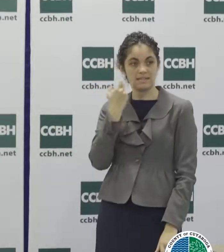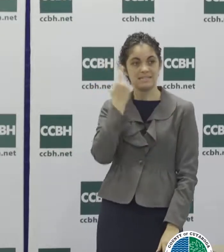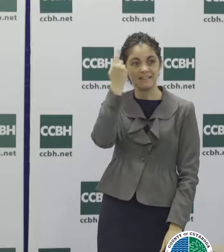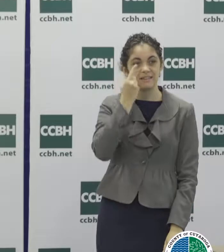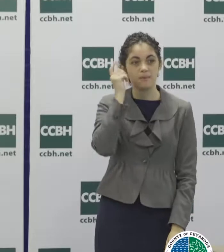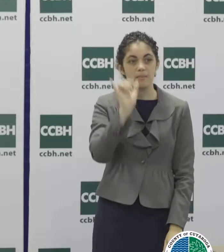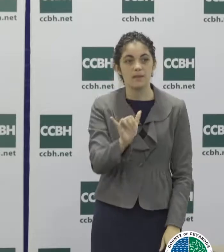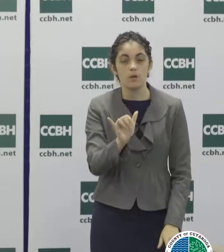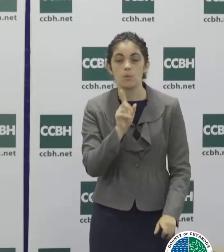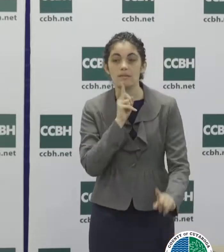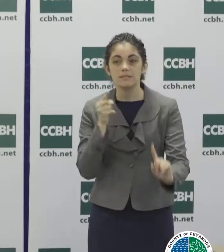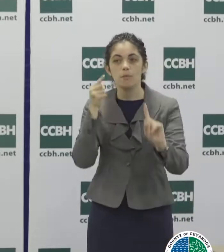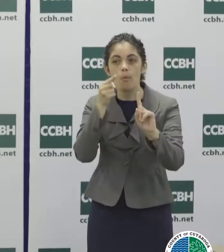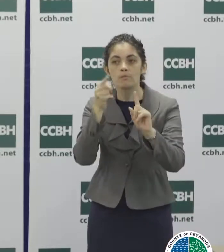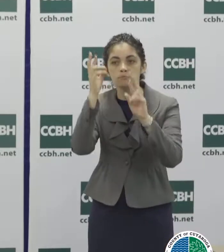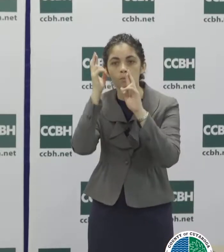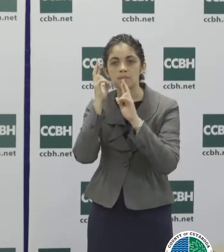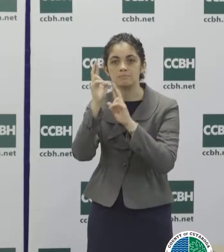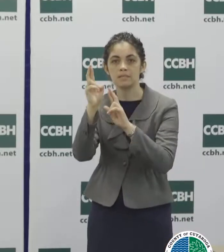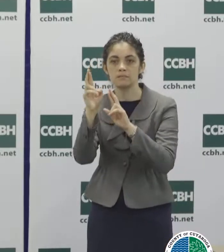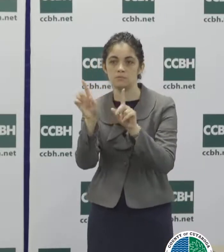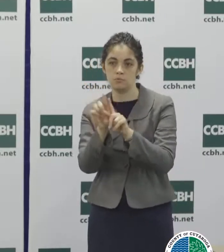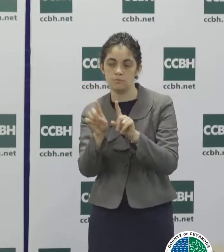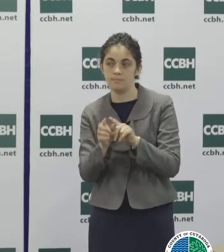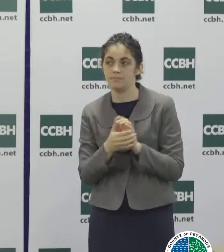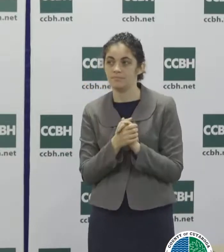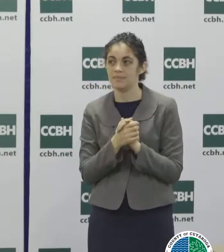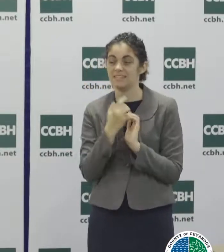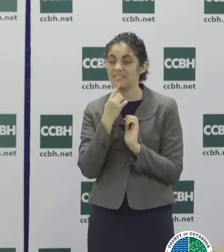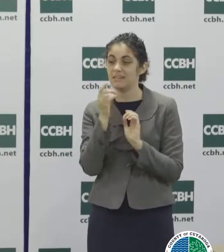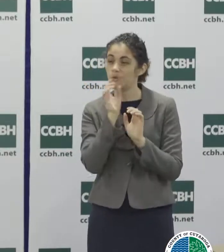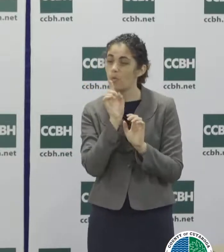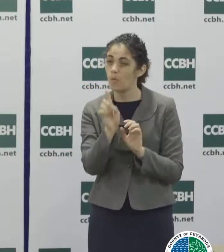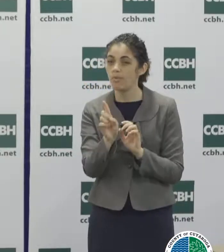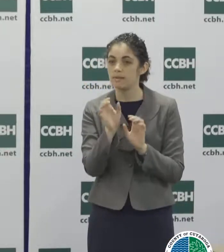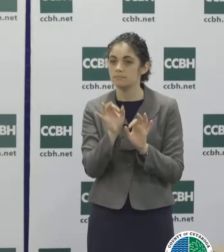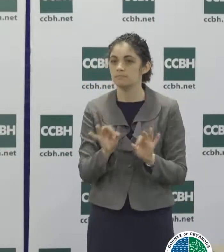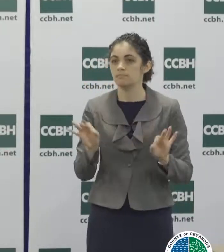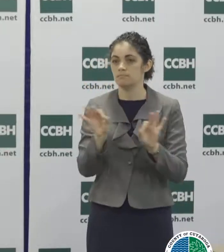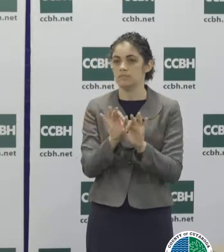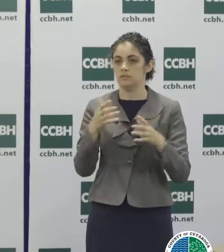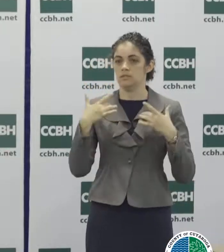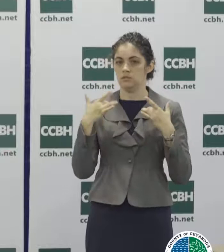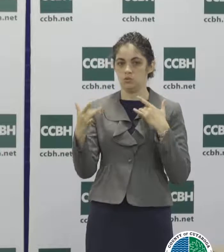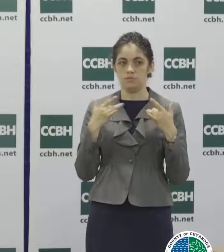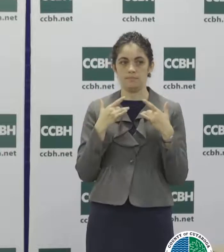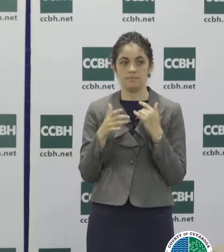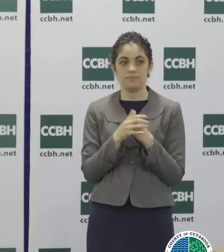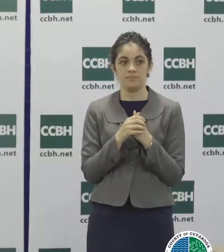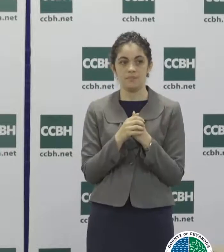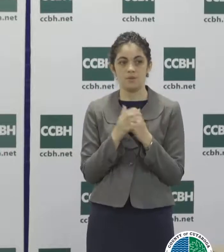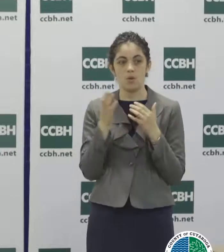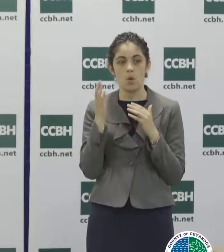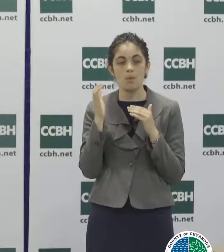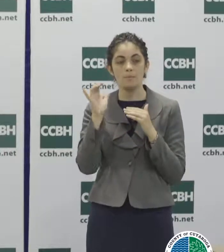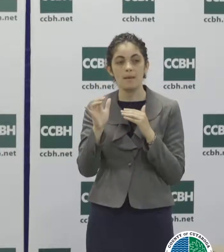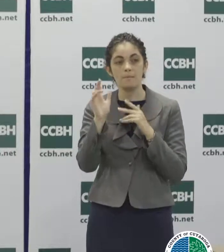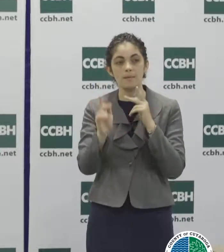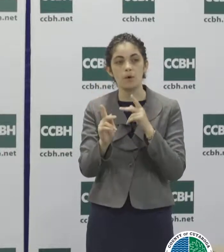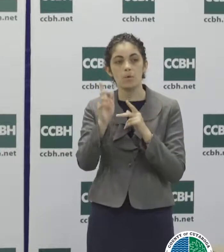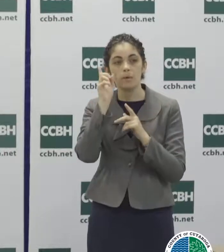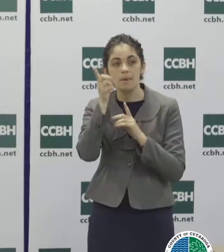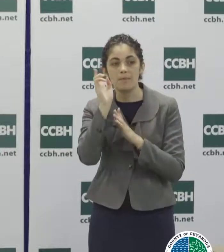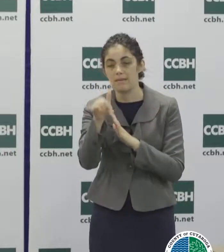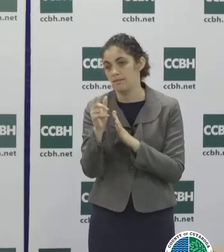about this as a point of respect. So I really would say that's our biggest concern. And we do hope that people remember that in the